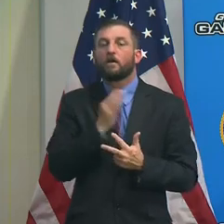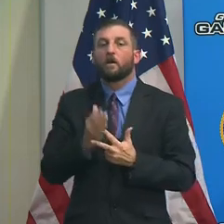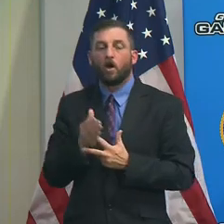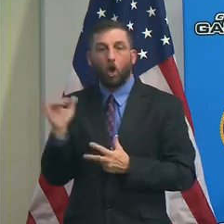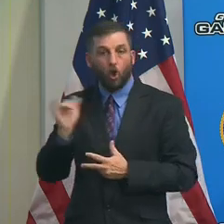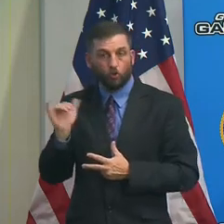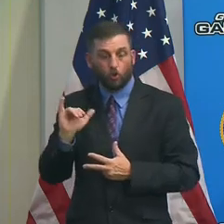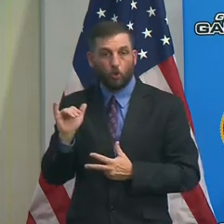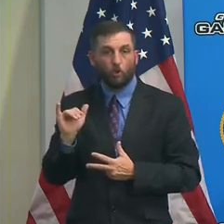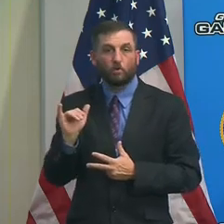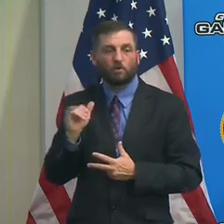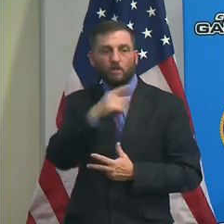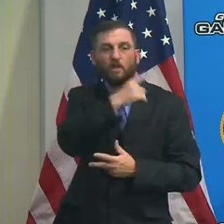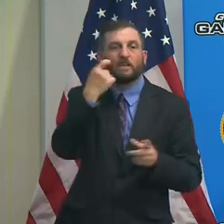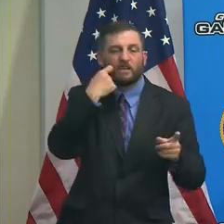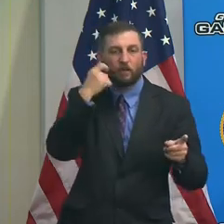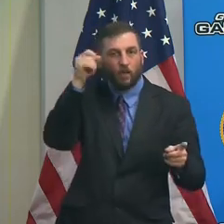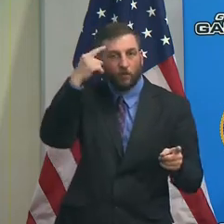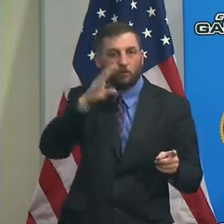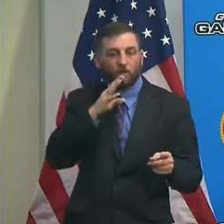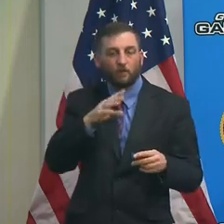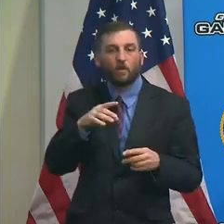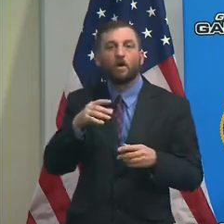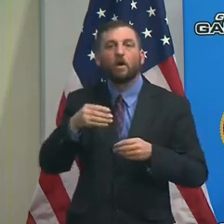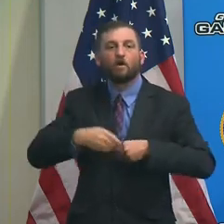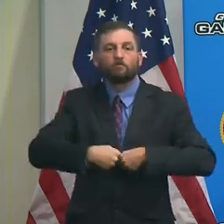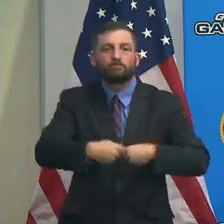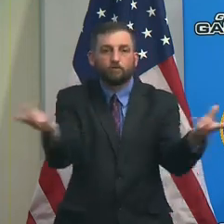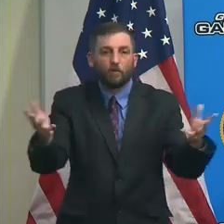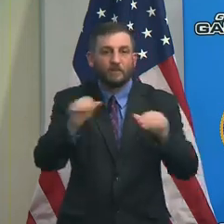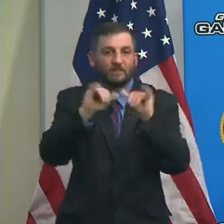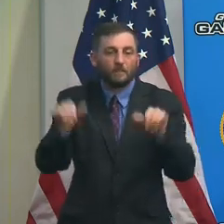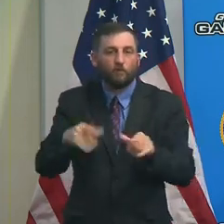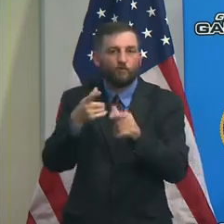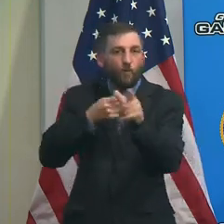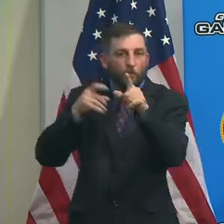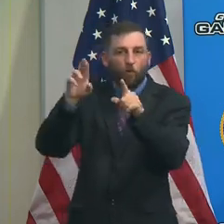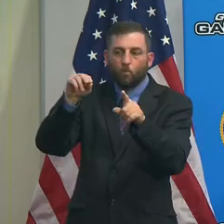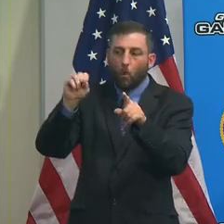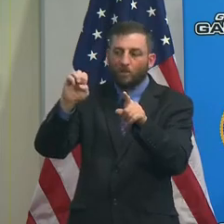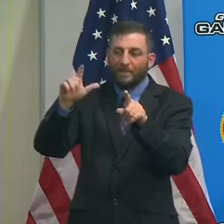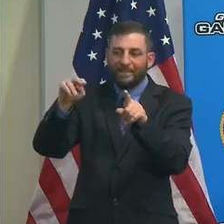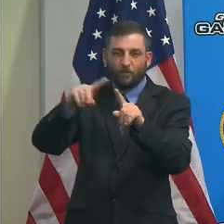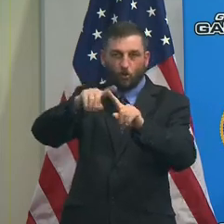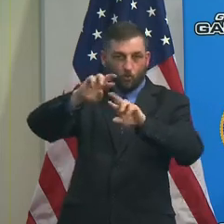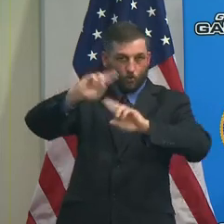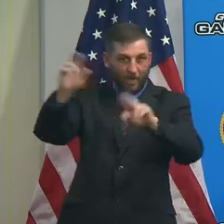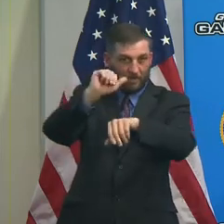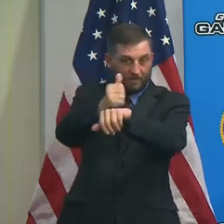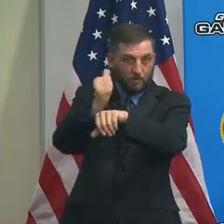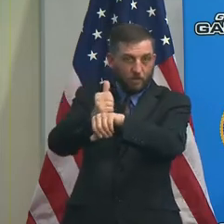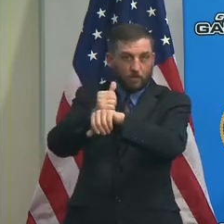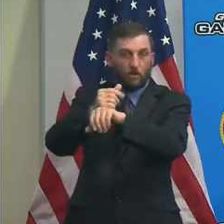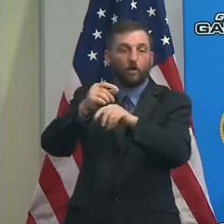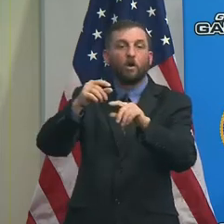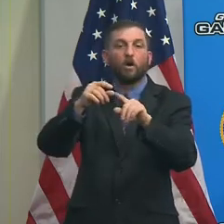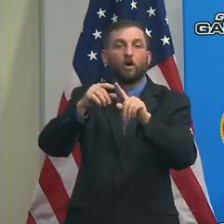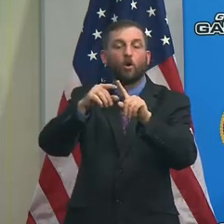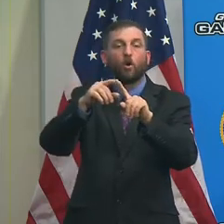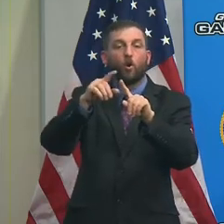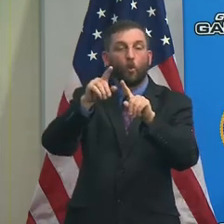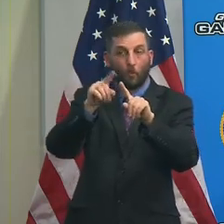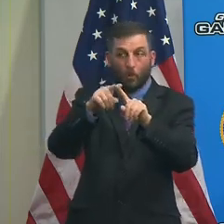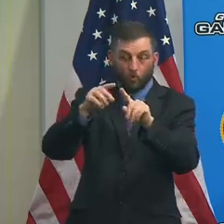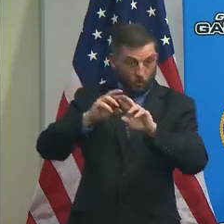also established, as the governor mentioned, our commodity distribution system out of Roseland and prepared those distribution points so we can quickly